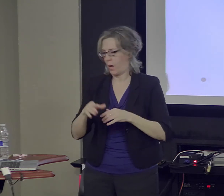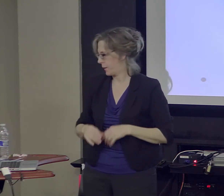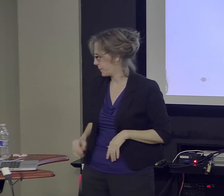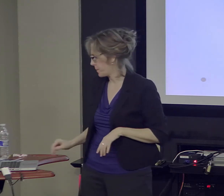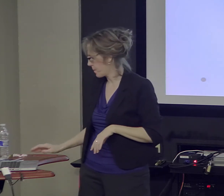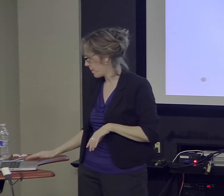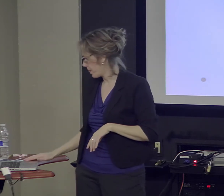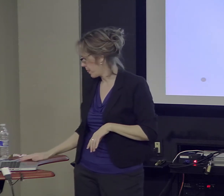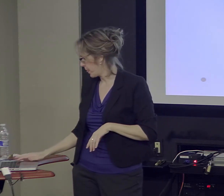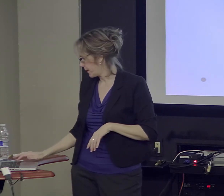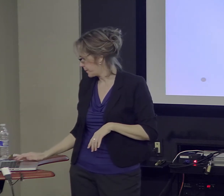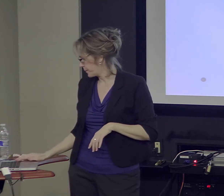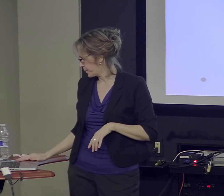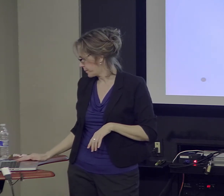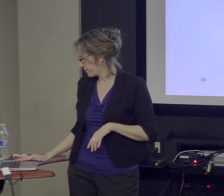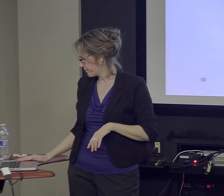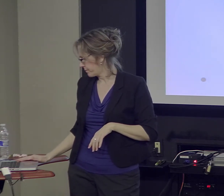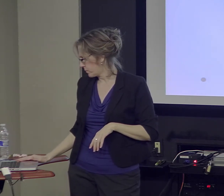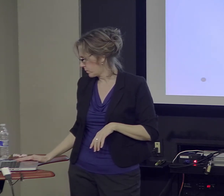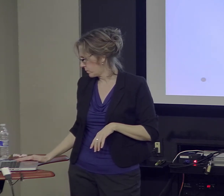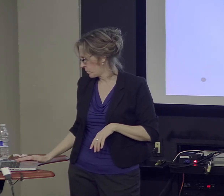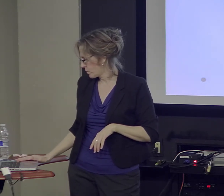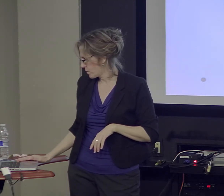order to disseminate information.